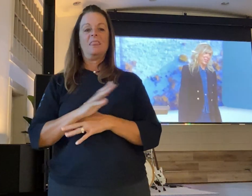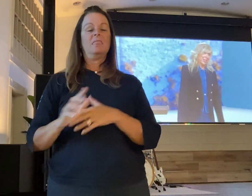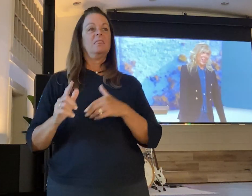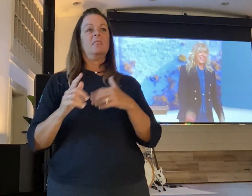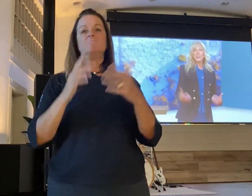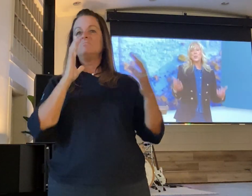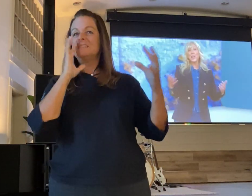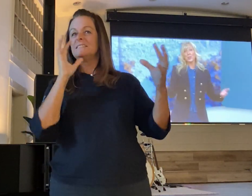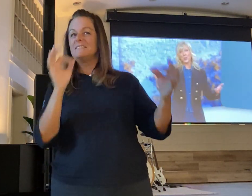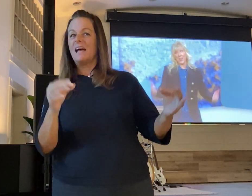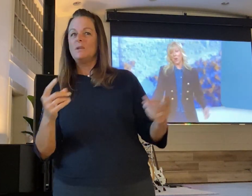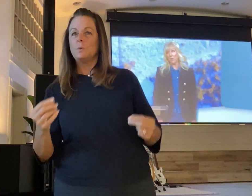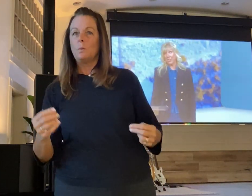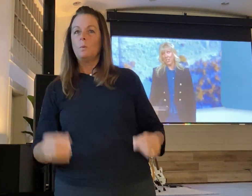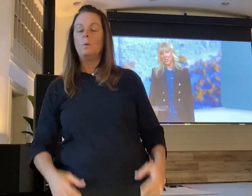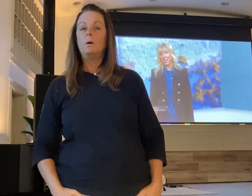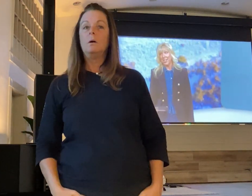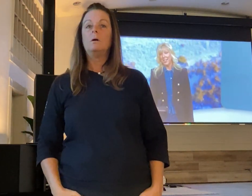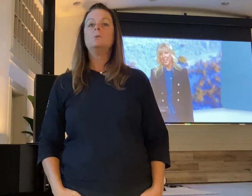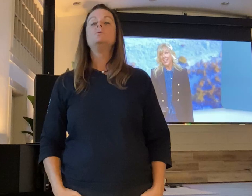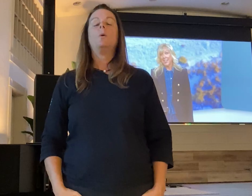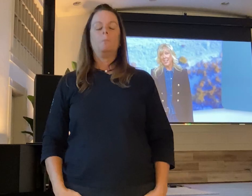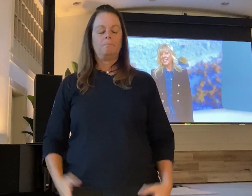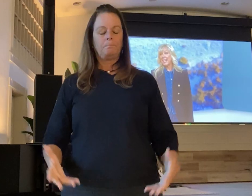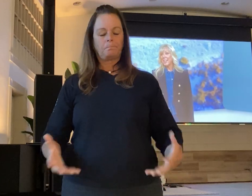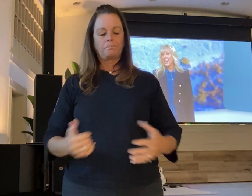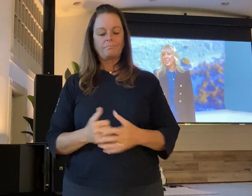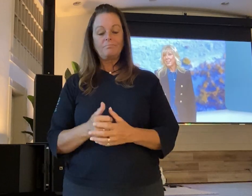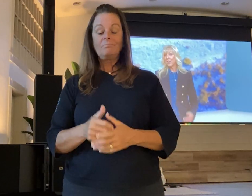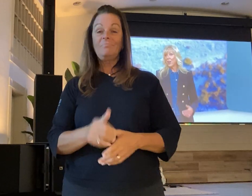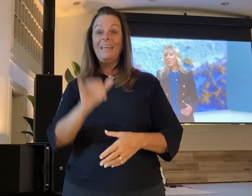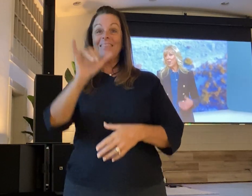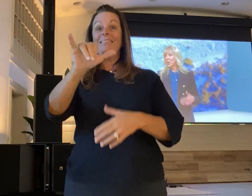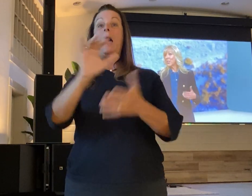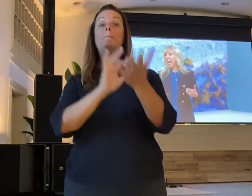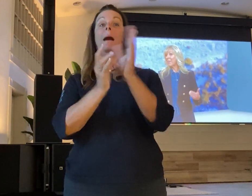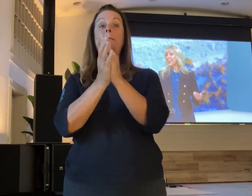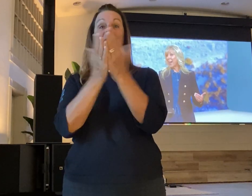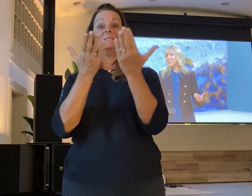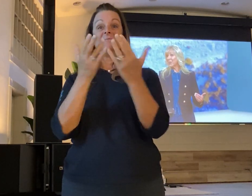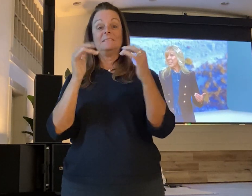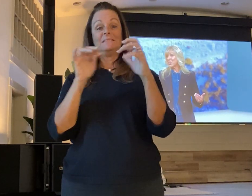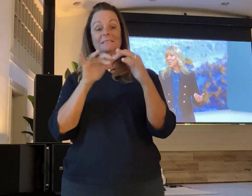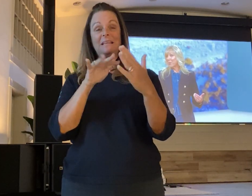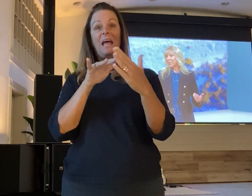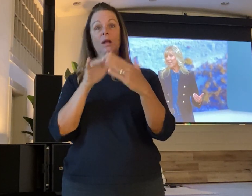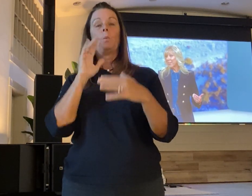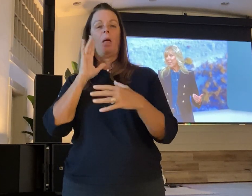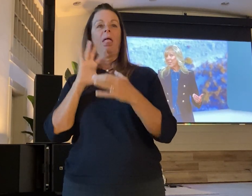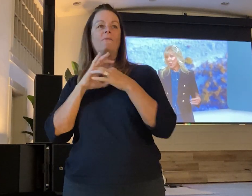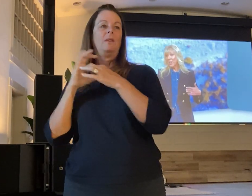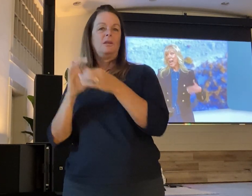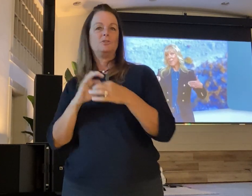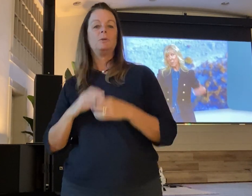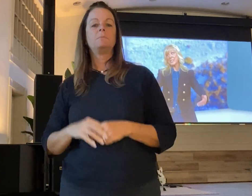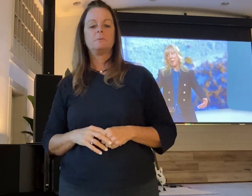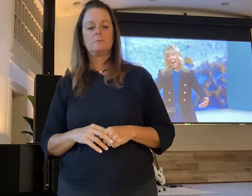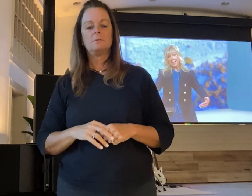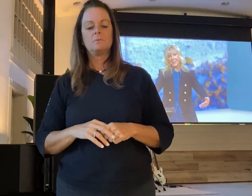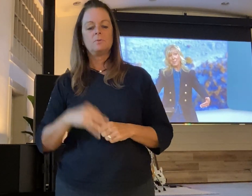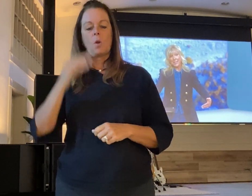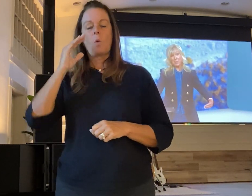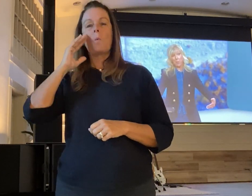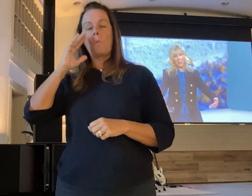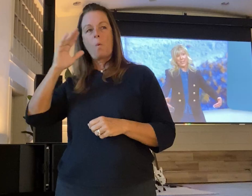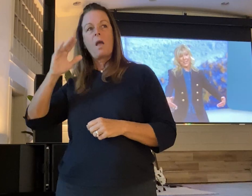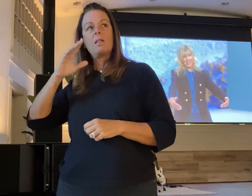the first move. And here's what I learned in that conversation, is that if you're going to have these kinds of relationships, you're going to have to